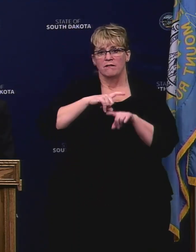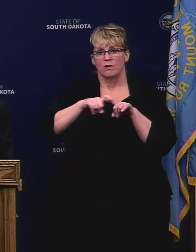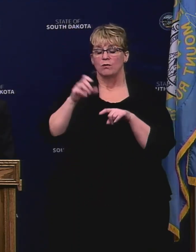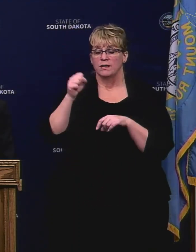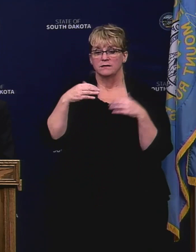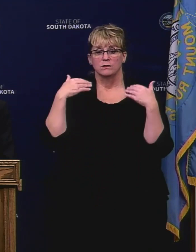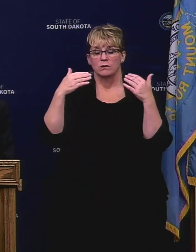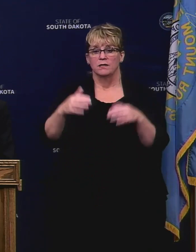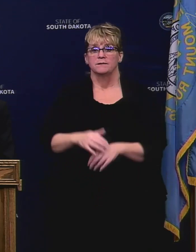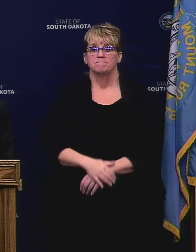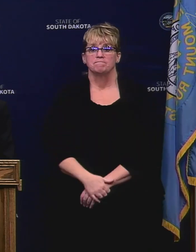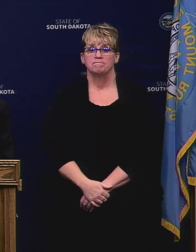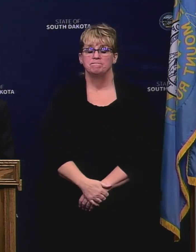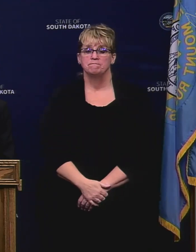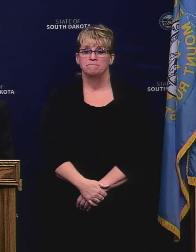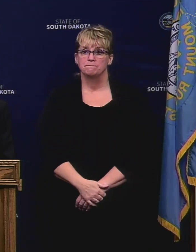Stephen.